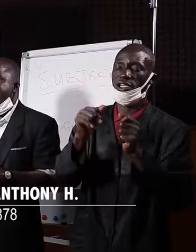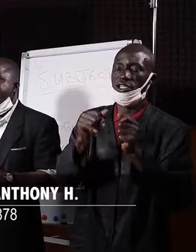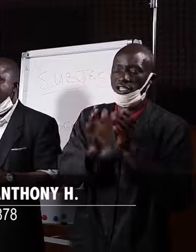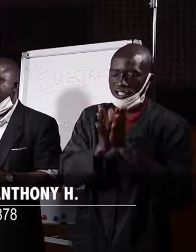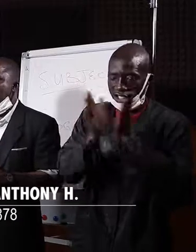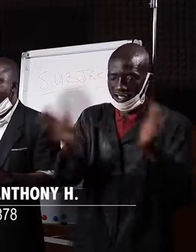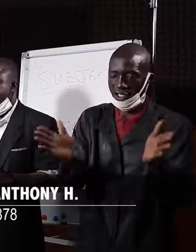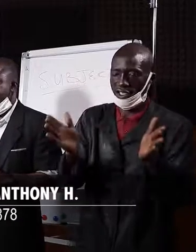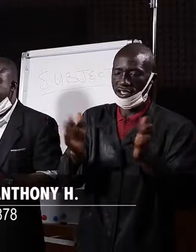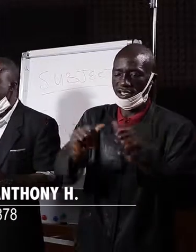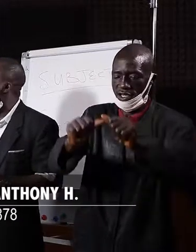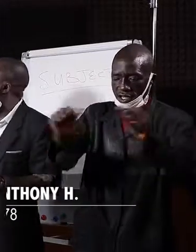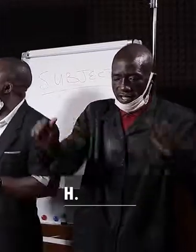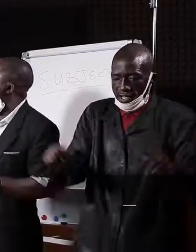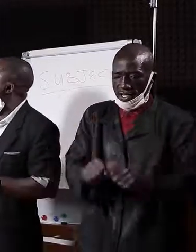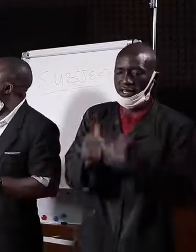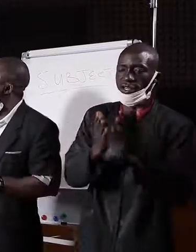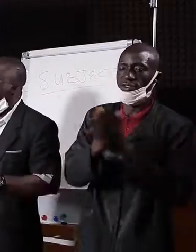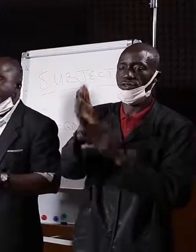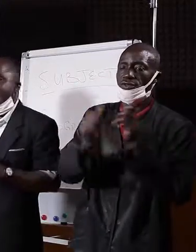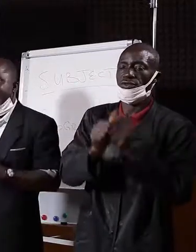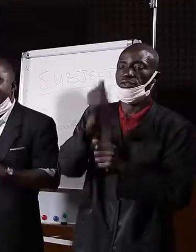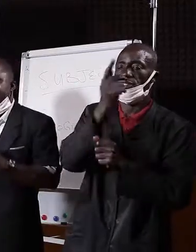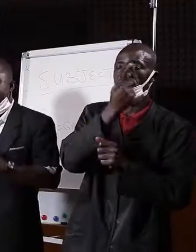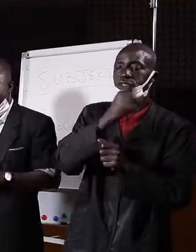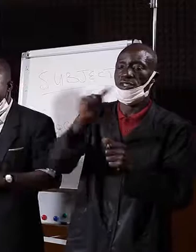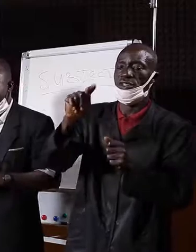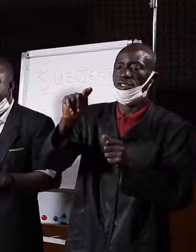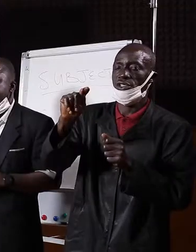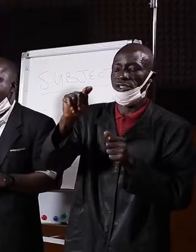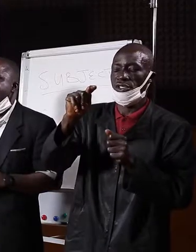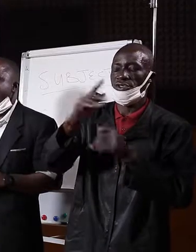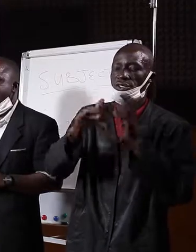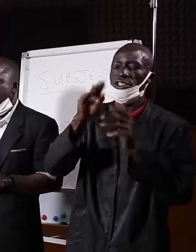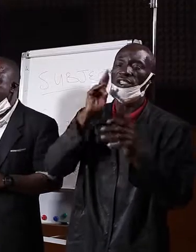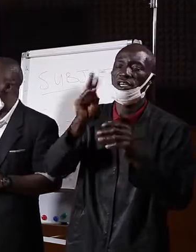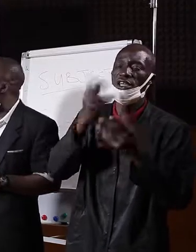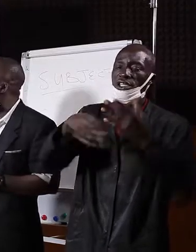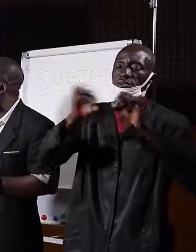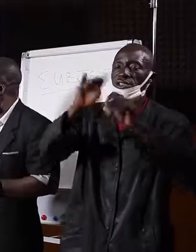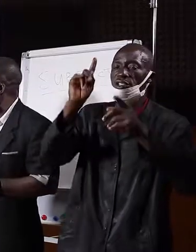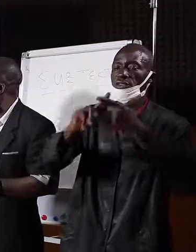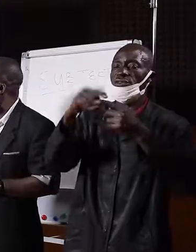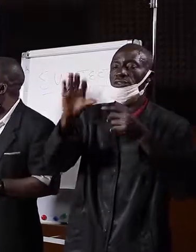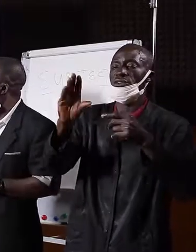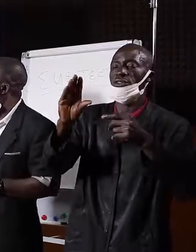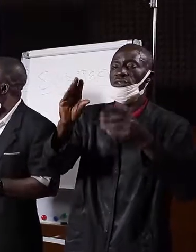major areas through which inorganic minerals matters are important to